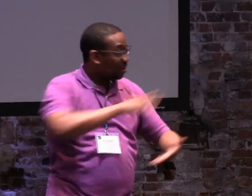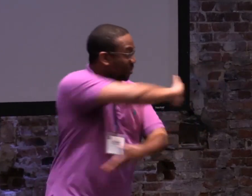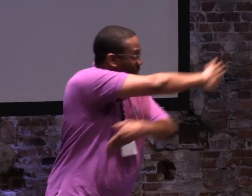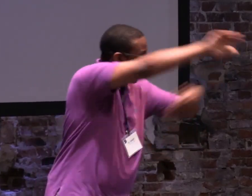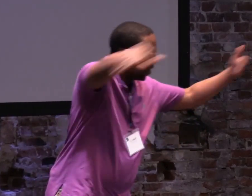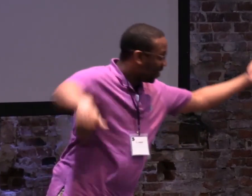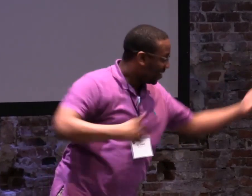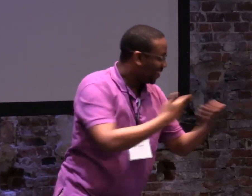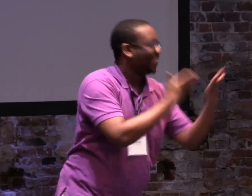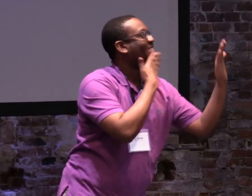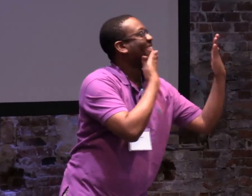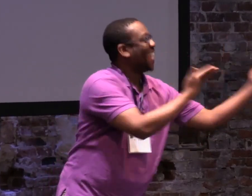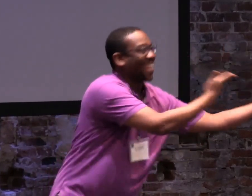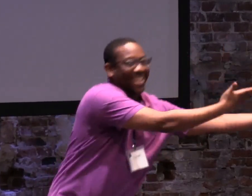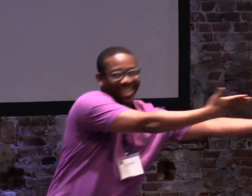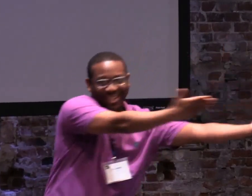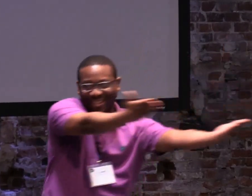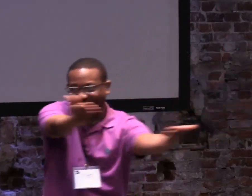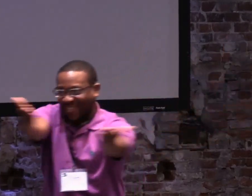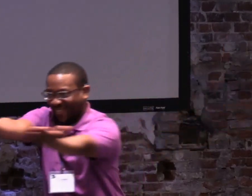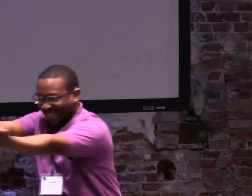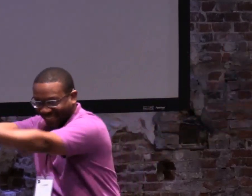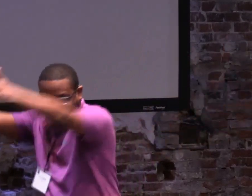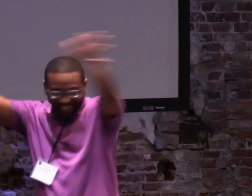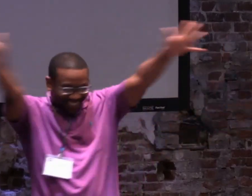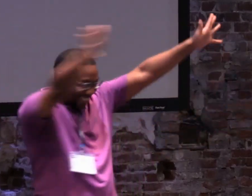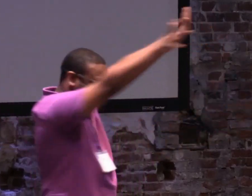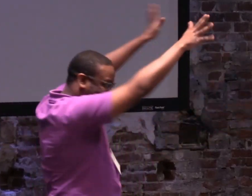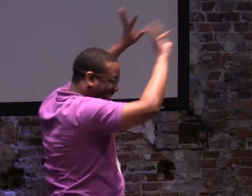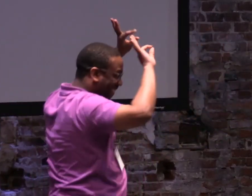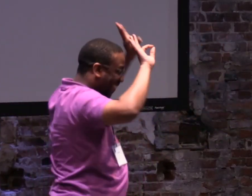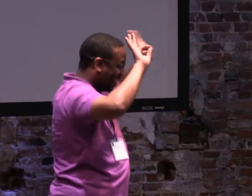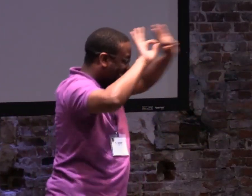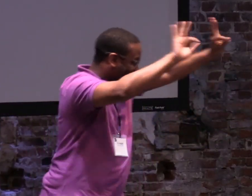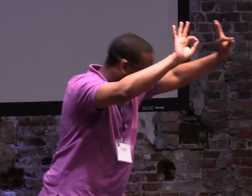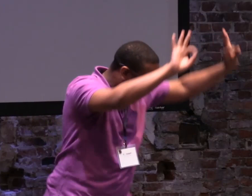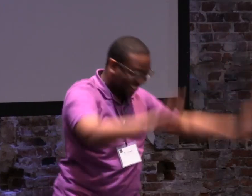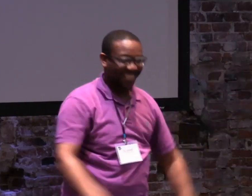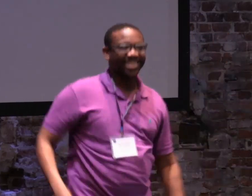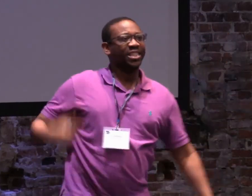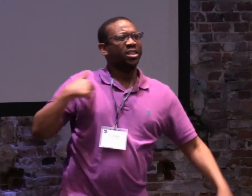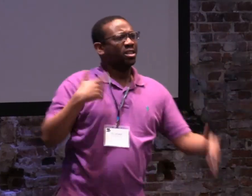Boston. Welcome, everyone. Welcome, welcome, welcome.